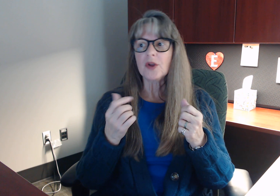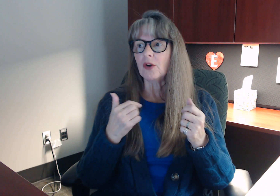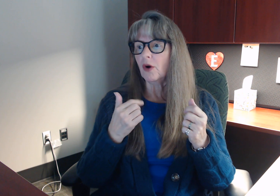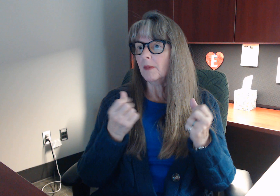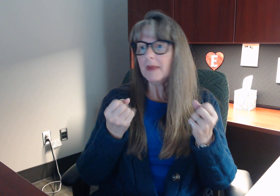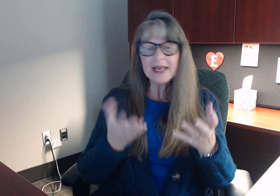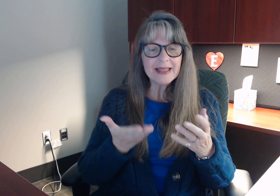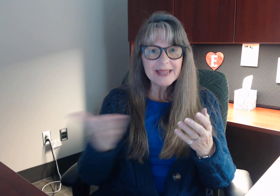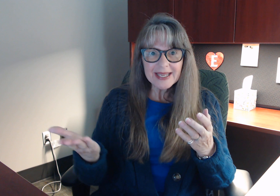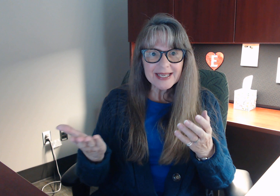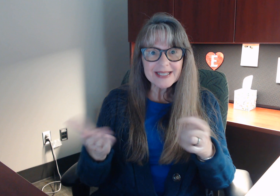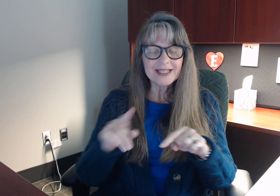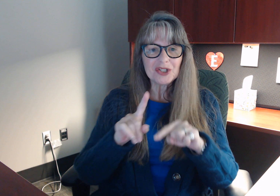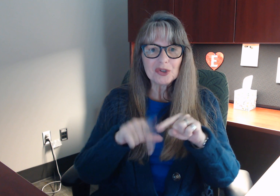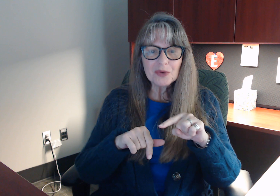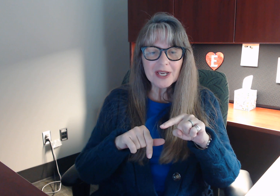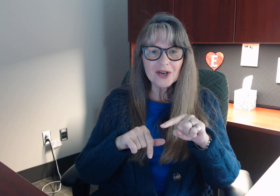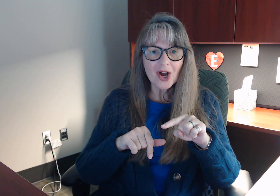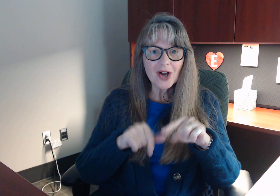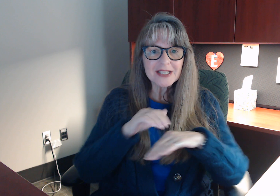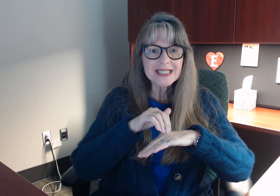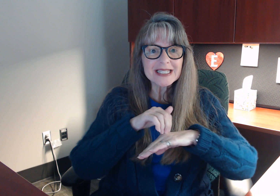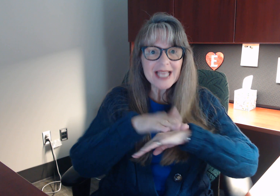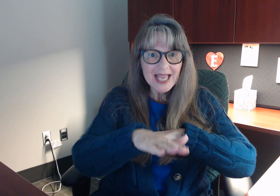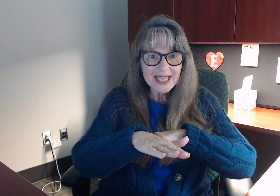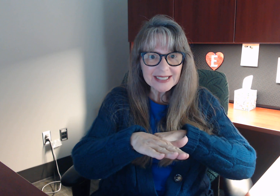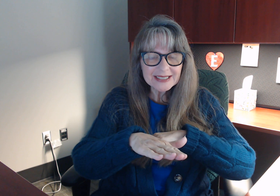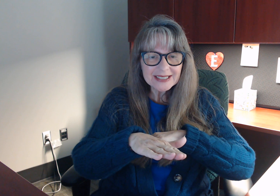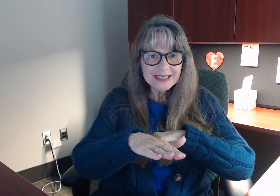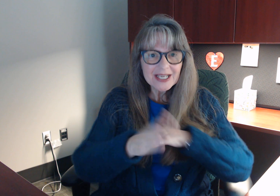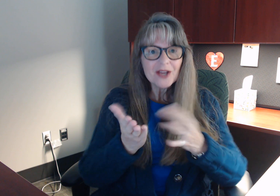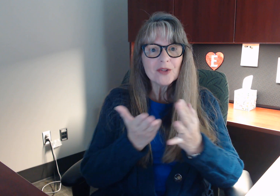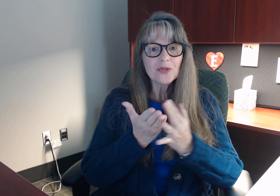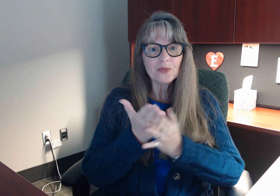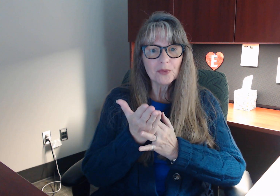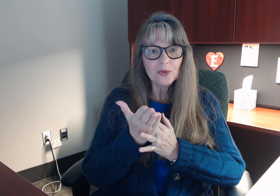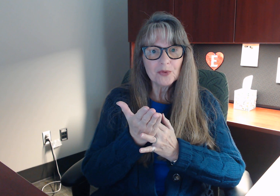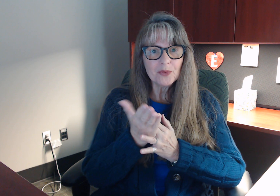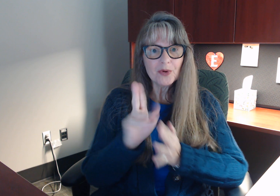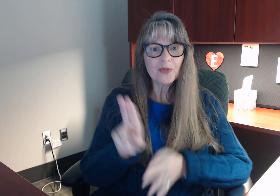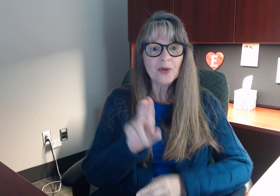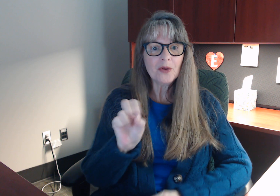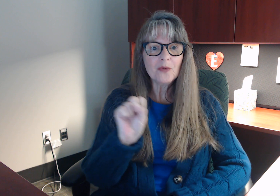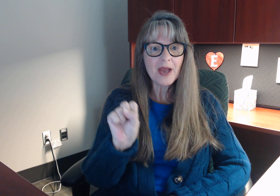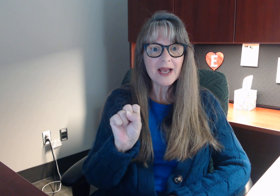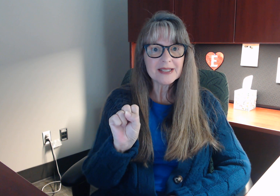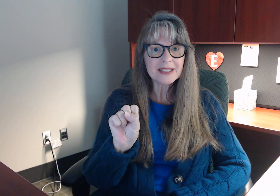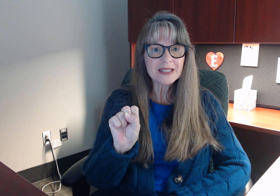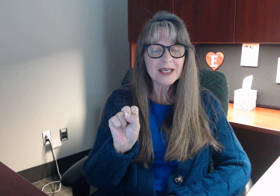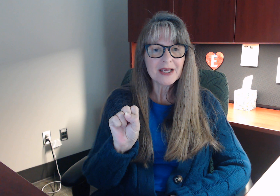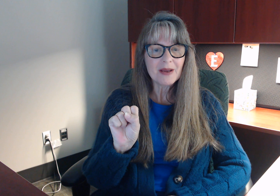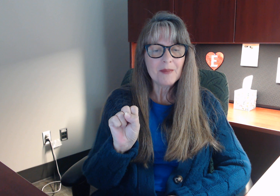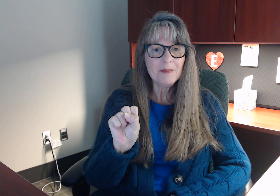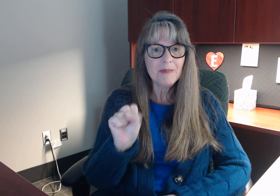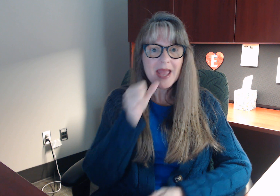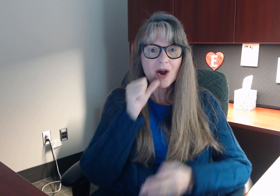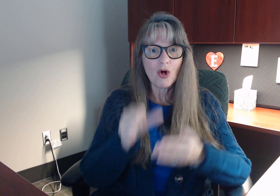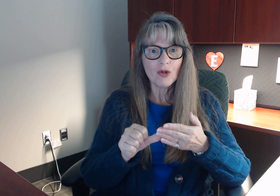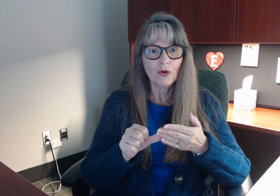are many things that you cannot send through the U.S. mail, or you